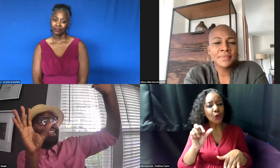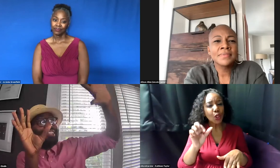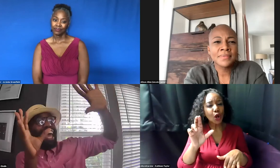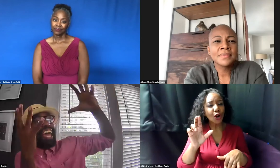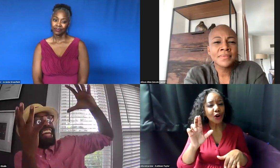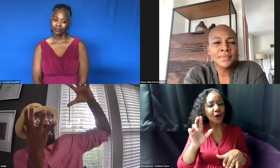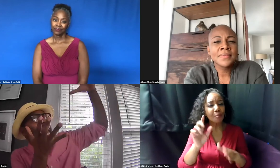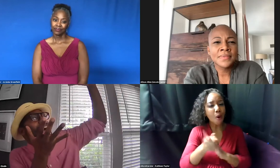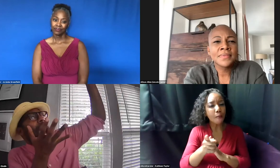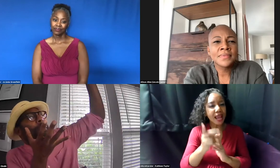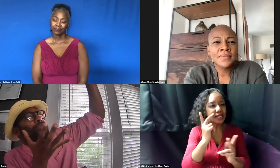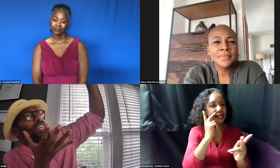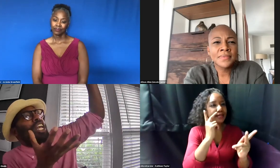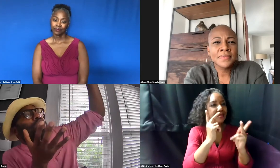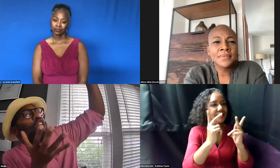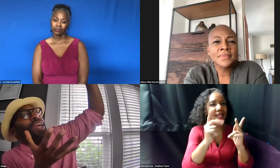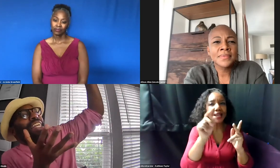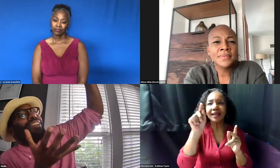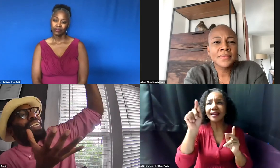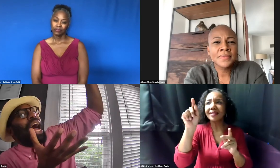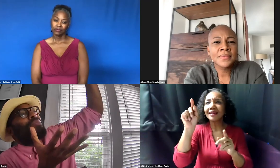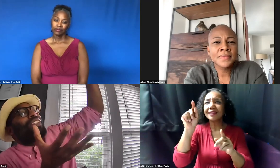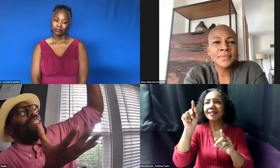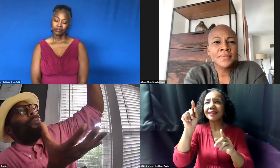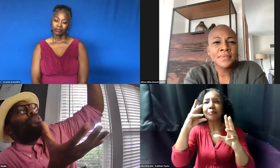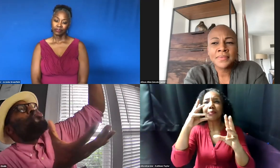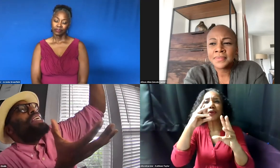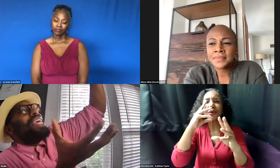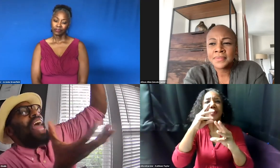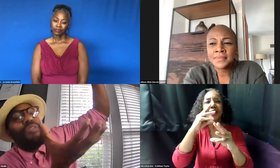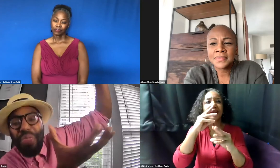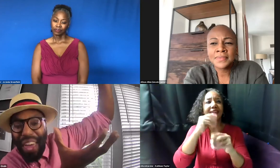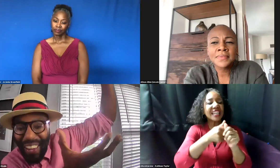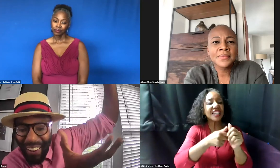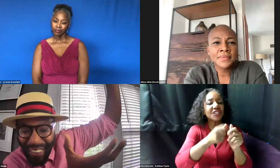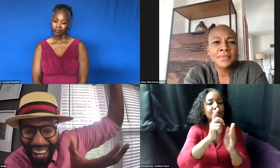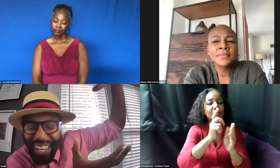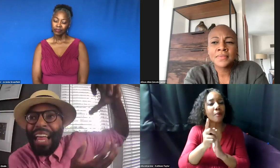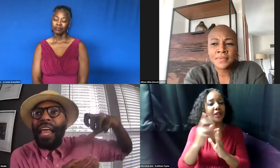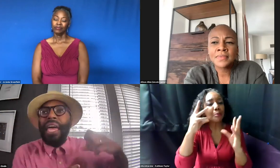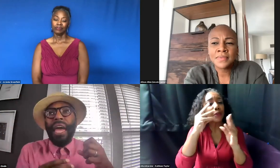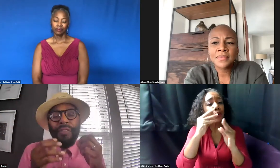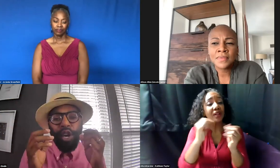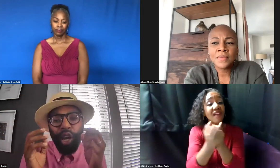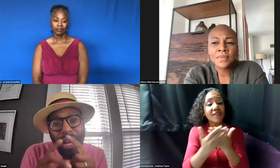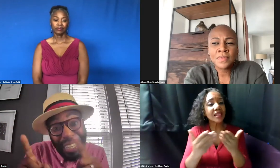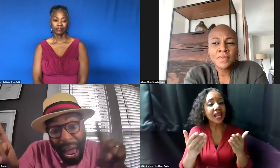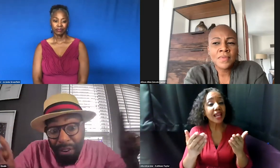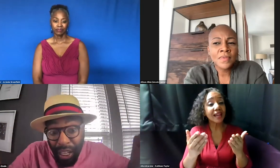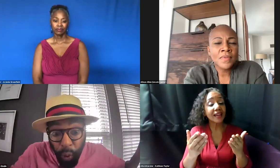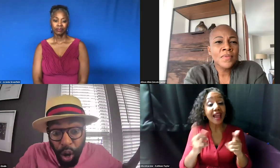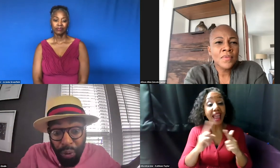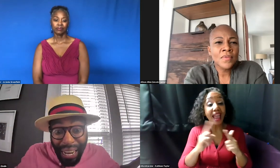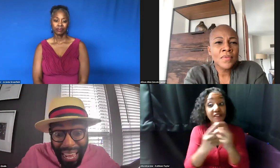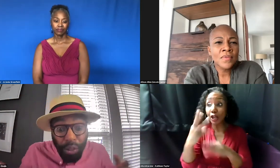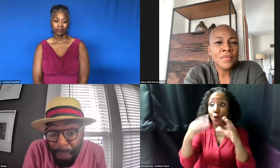floating in this light and just appreciate, slowing down time to see the beauty in everything, right? And if we looked at